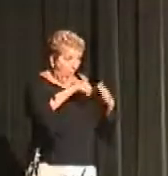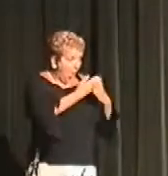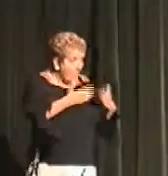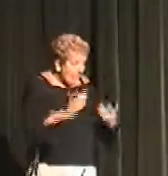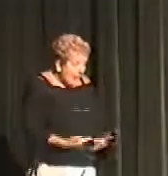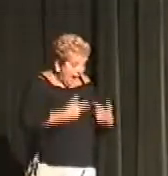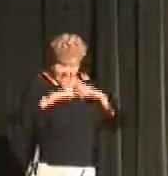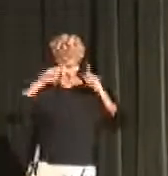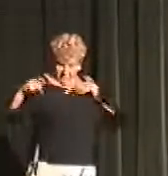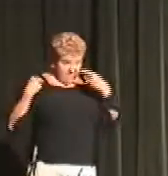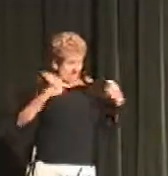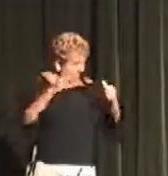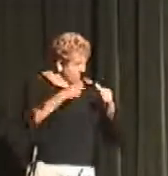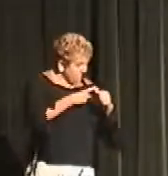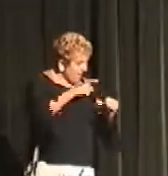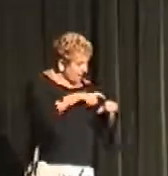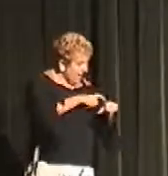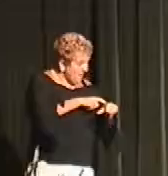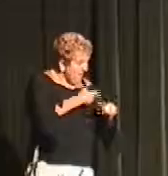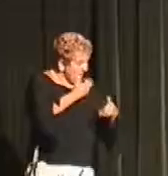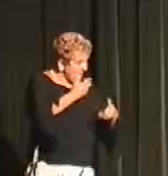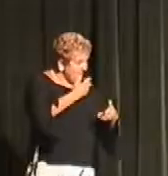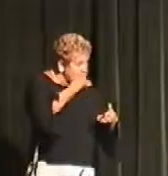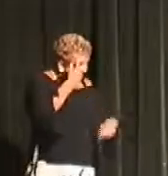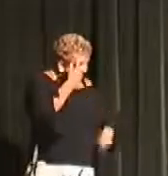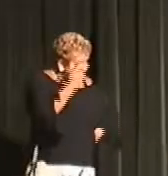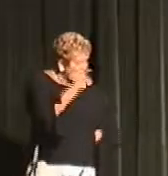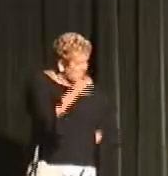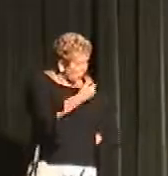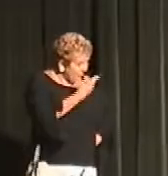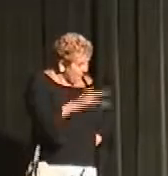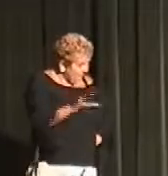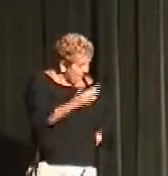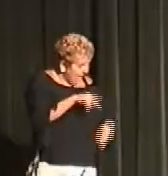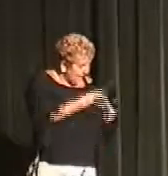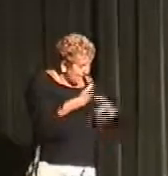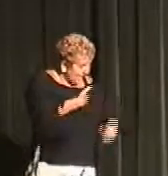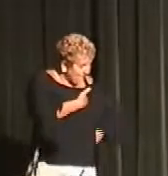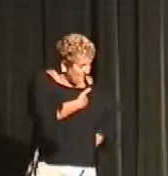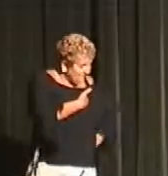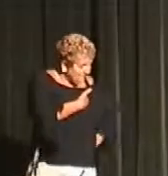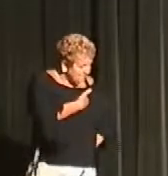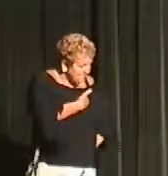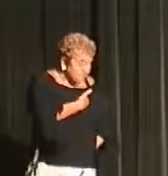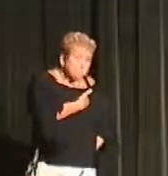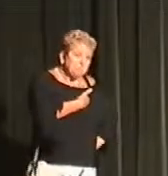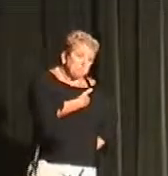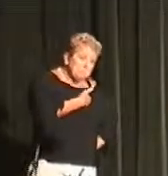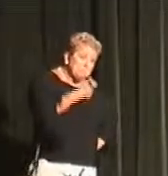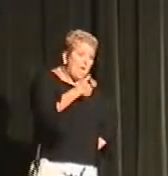know, you're a pretty good member of Alcoholics Anonymous. And that was the first thing I ever liked about